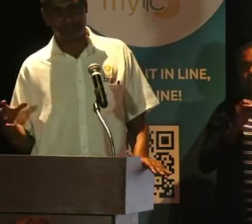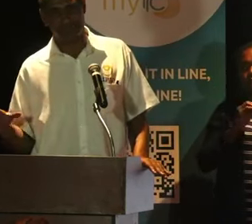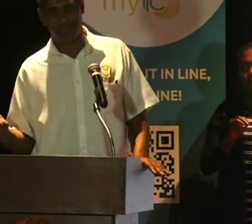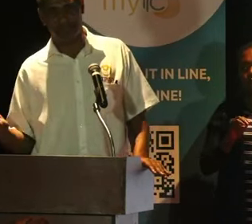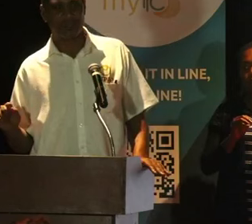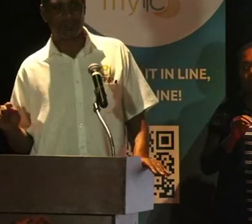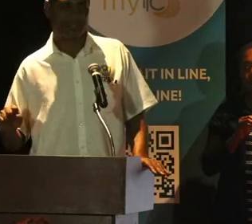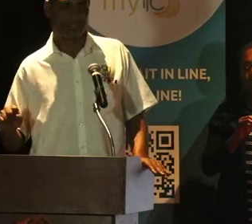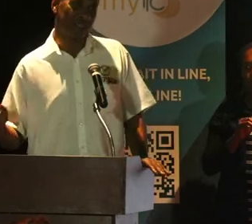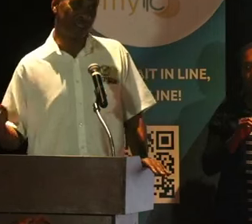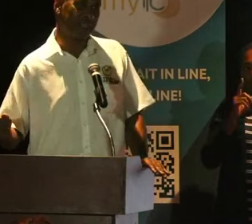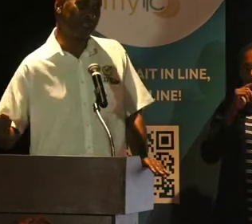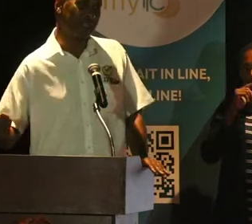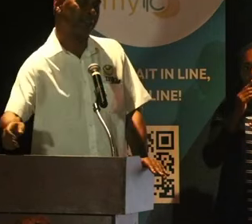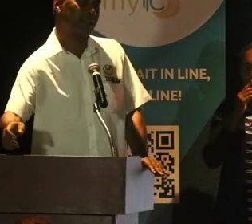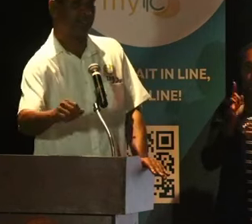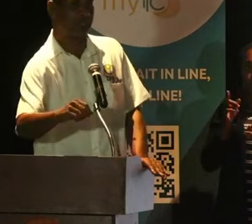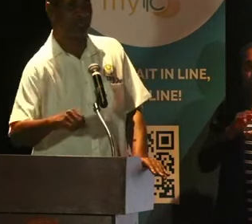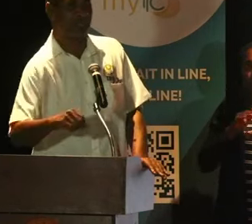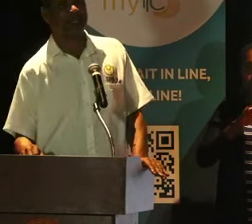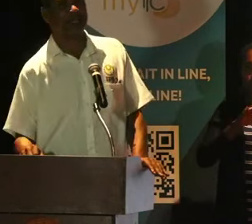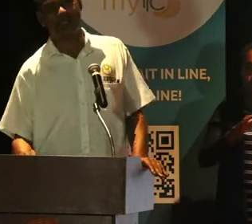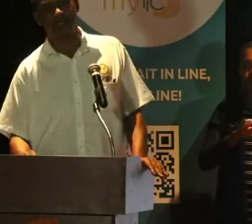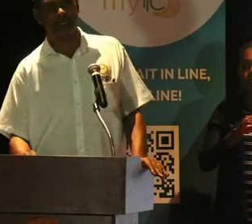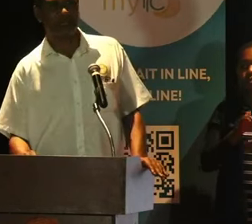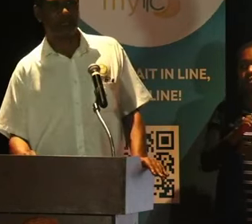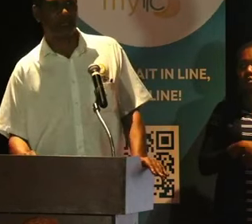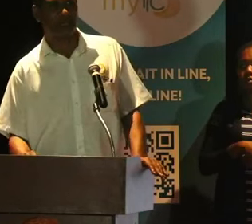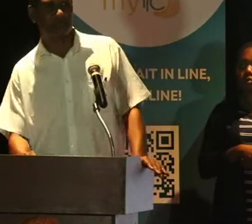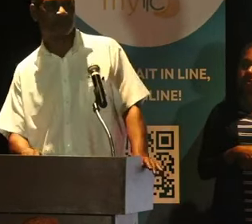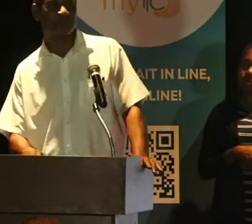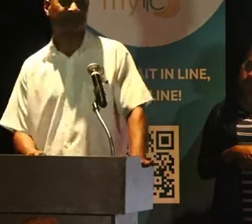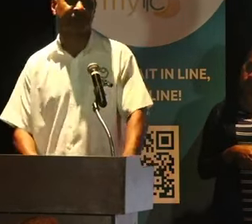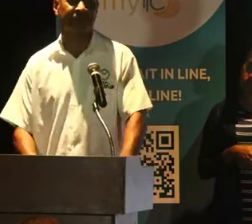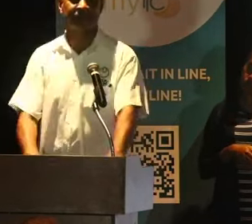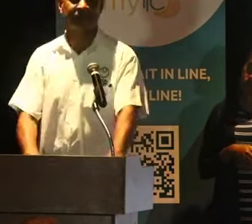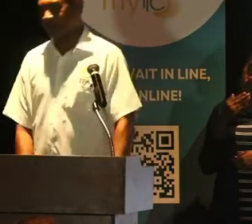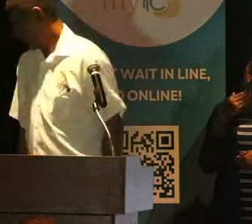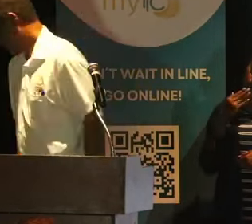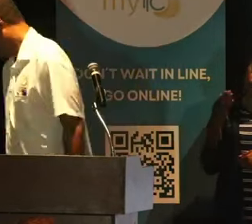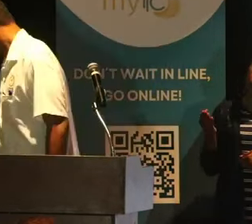can handle your end and take you through the process. Thank you.